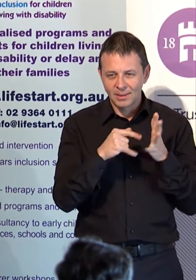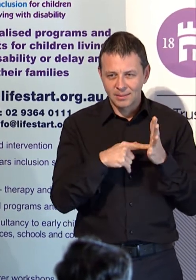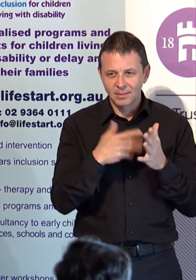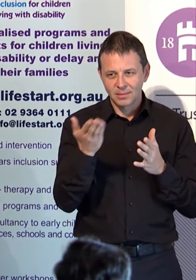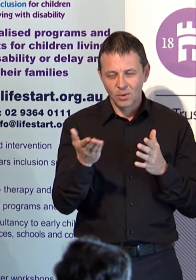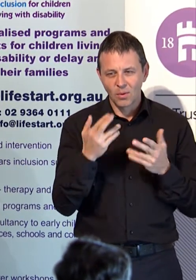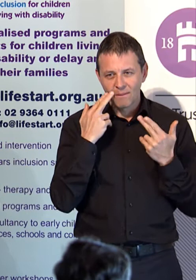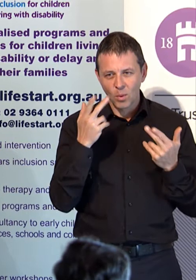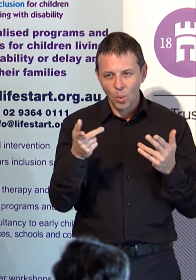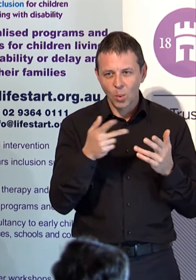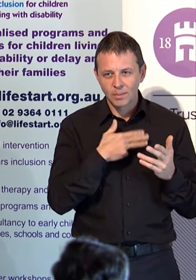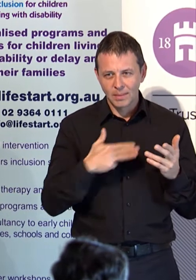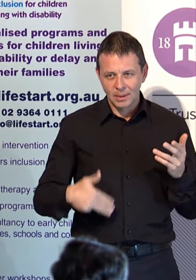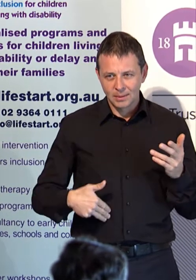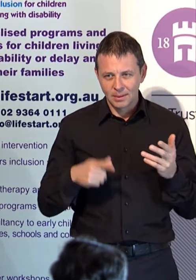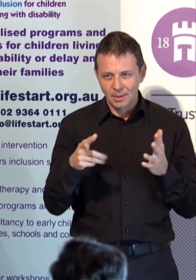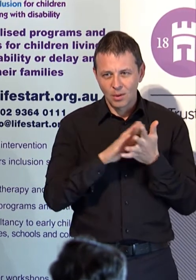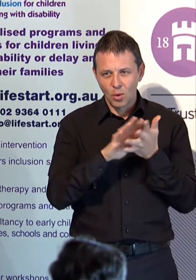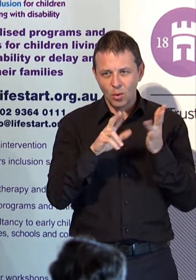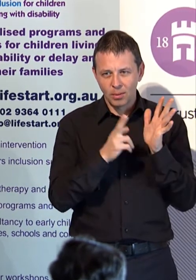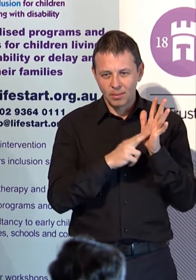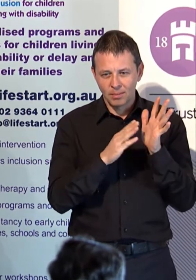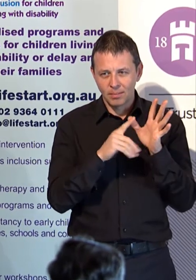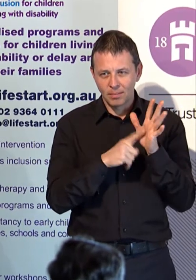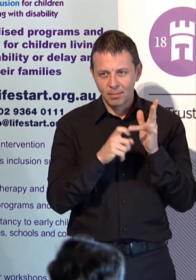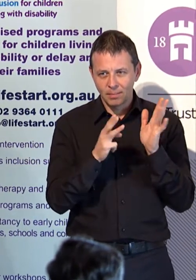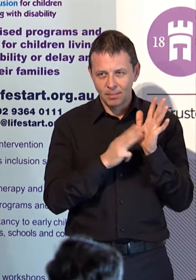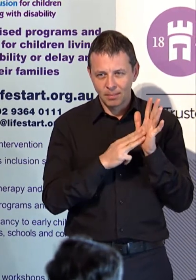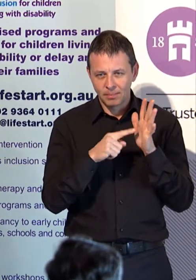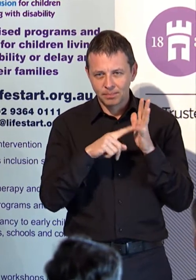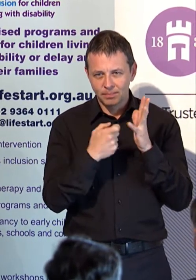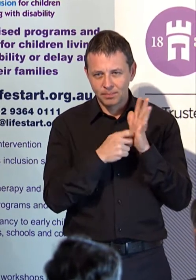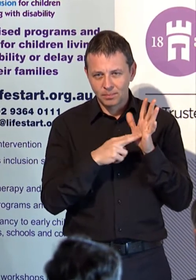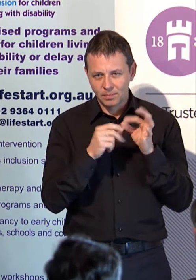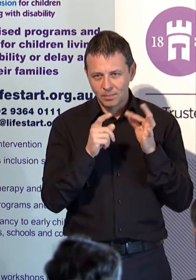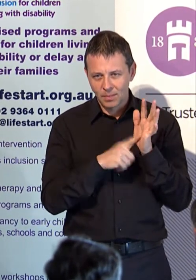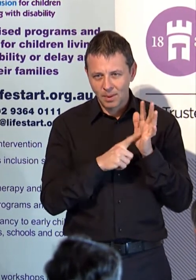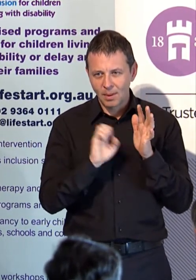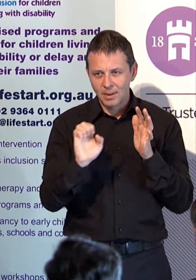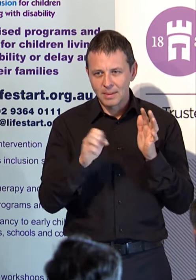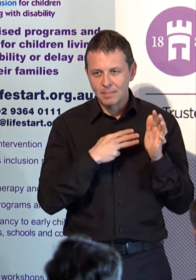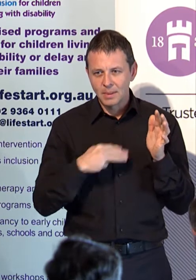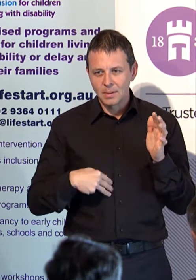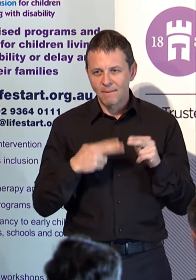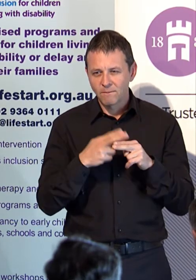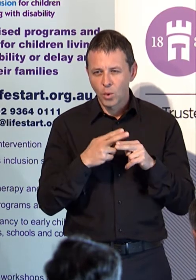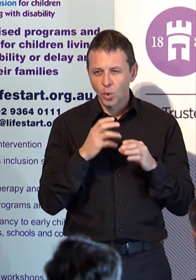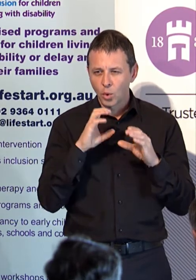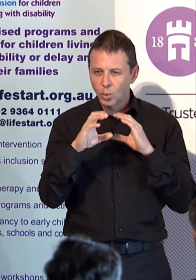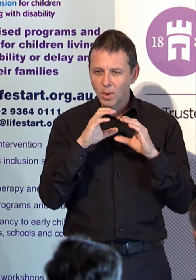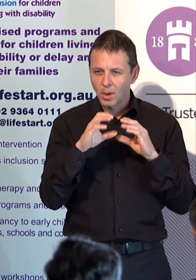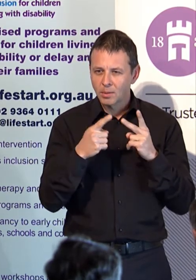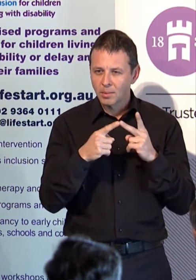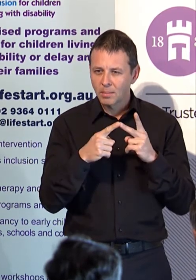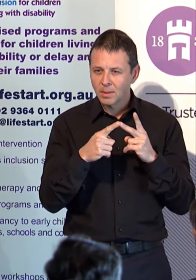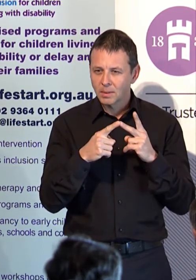Minister, the Honourable Malcolm Turnbull MP, Minister for Communications and Broadband, I think it is, Malcolm, isn't